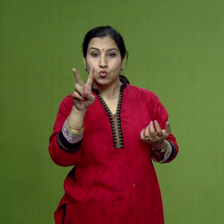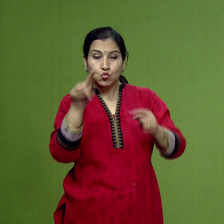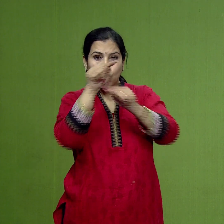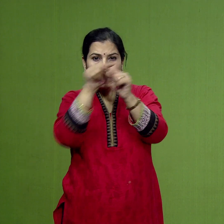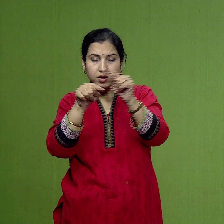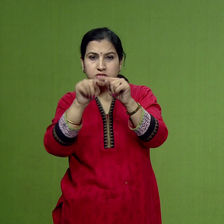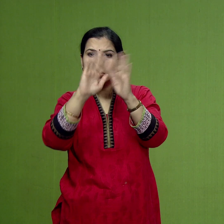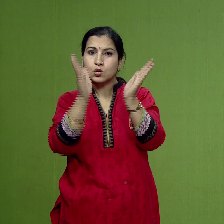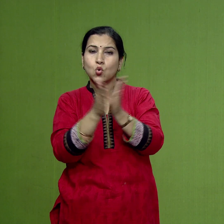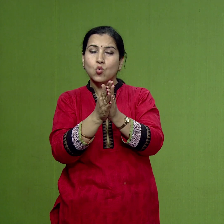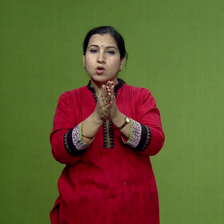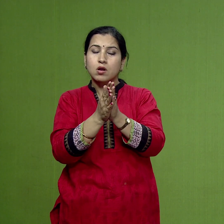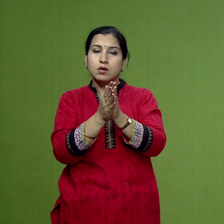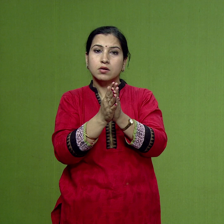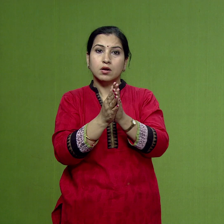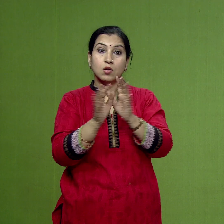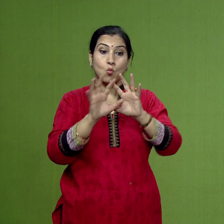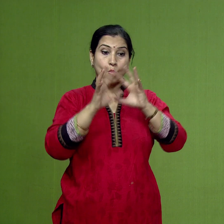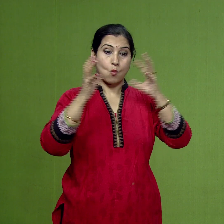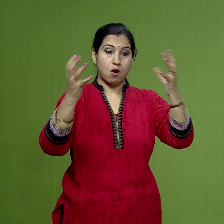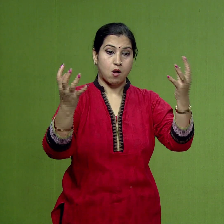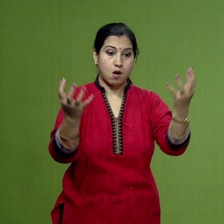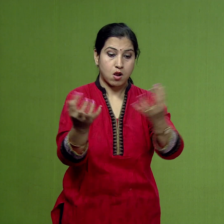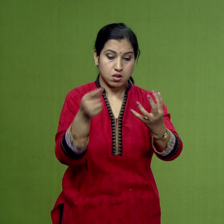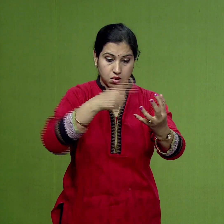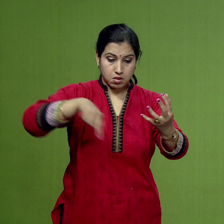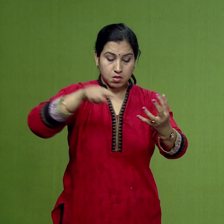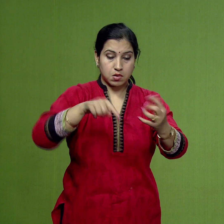2.42% of the total world land area.